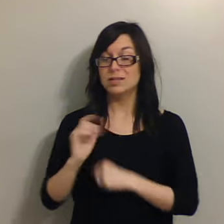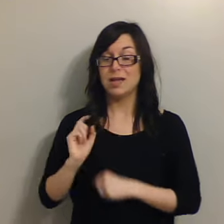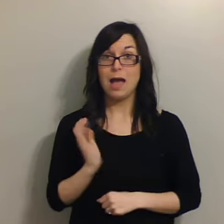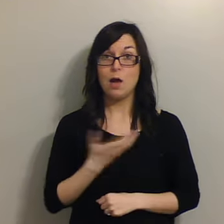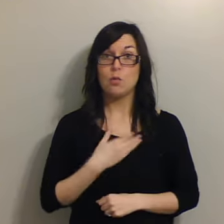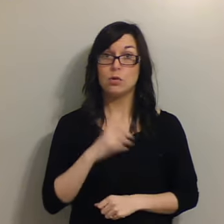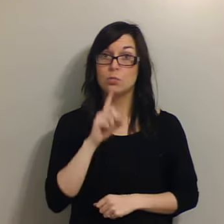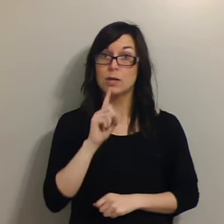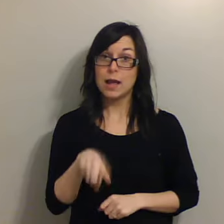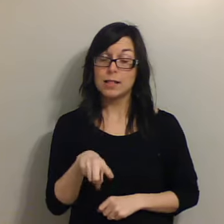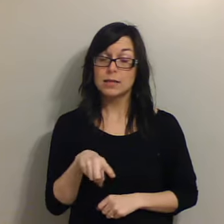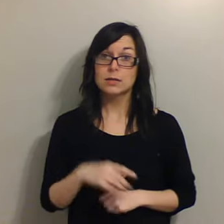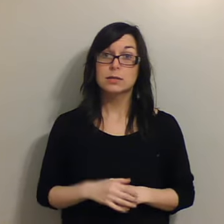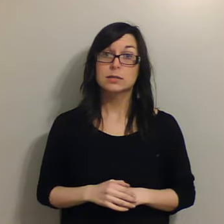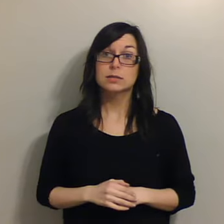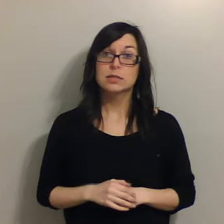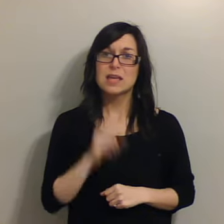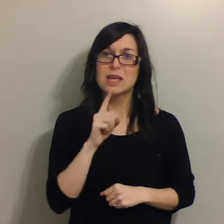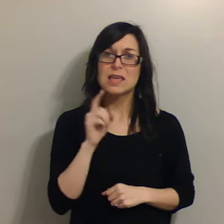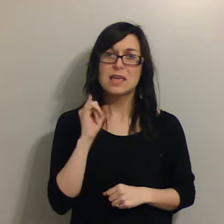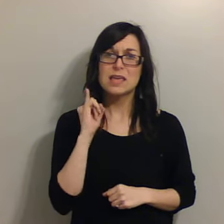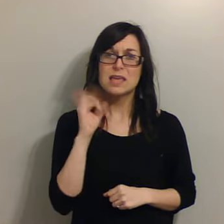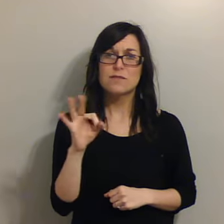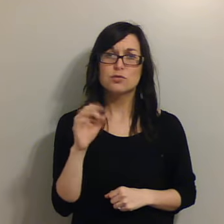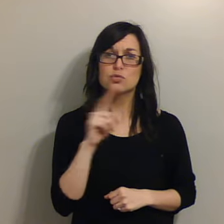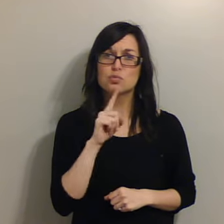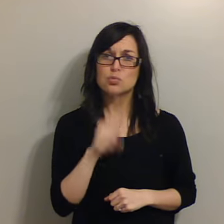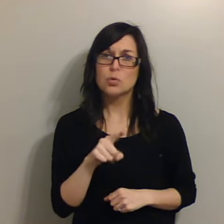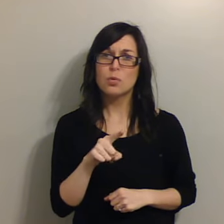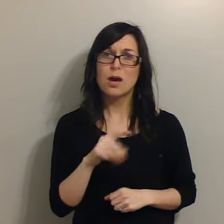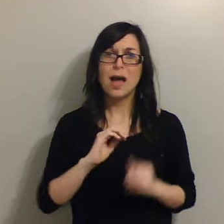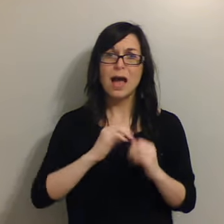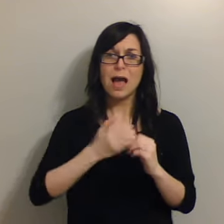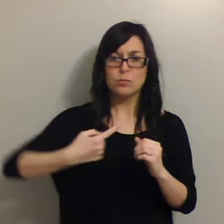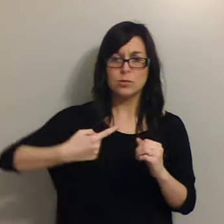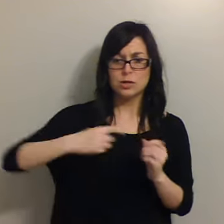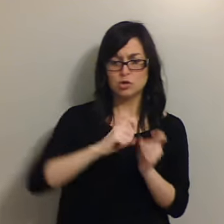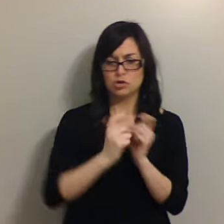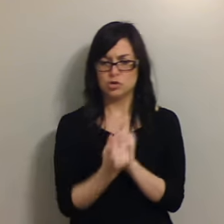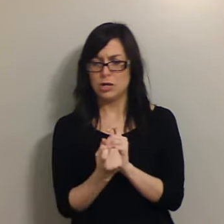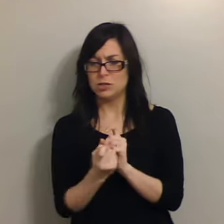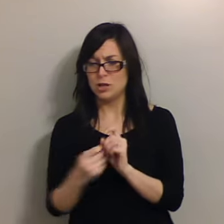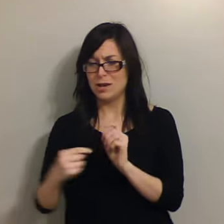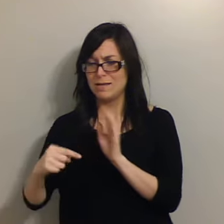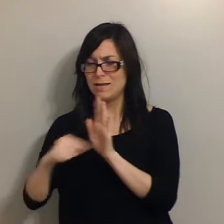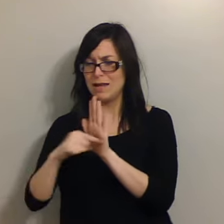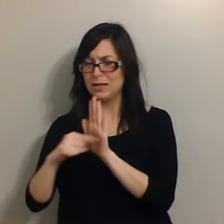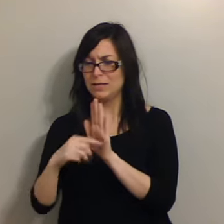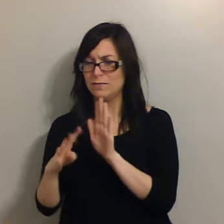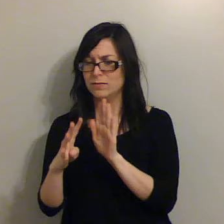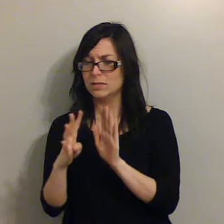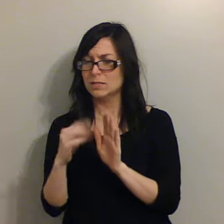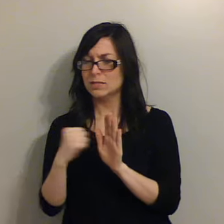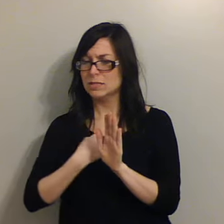how do we turn our labor self-travel into powerful, authentic messages? Well, one thing to understand